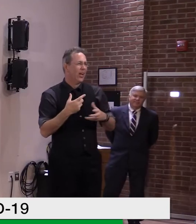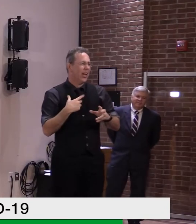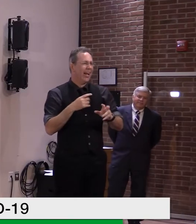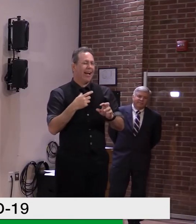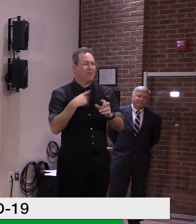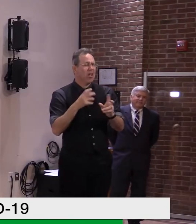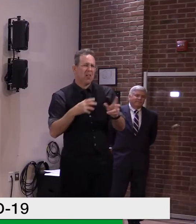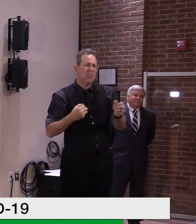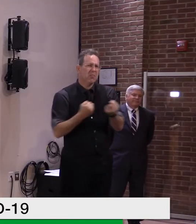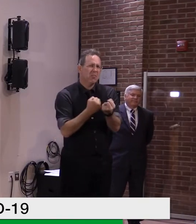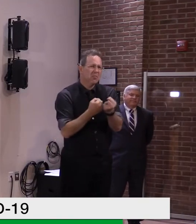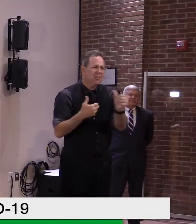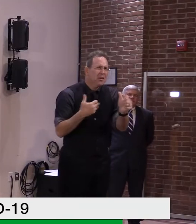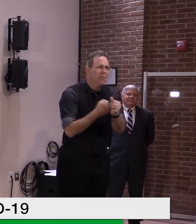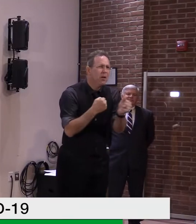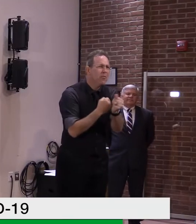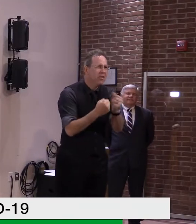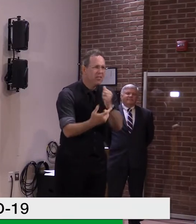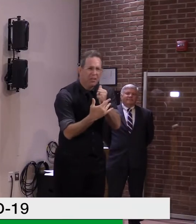with